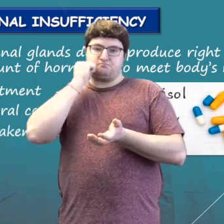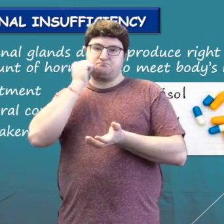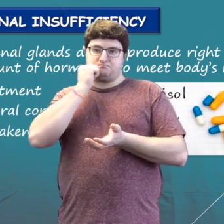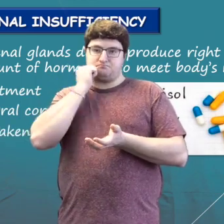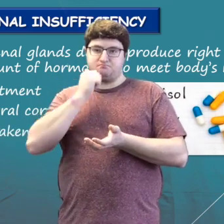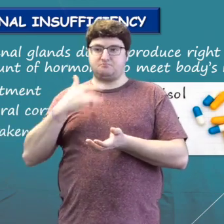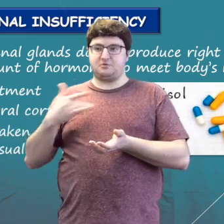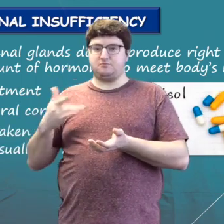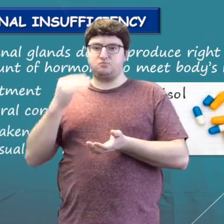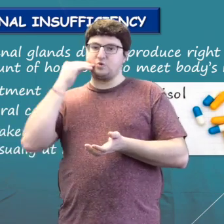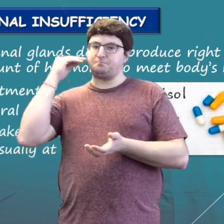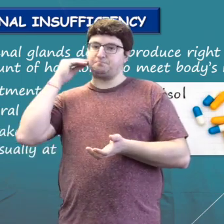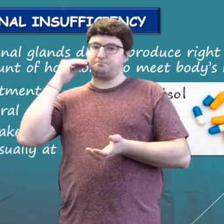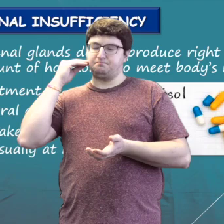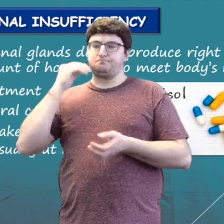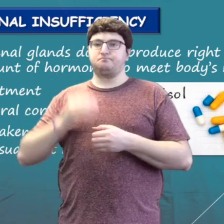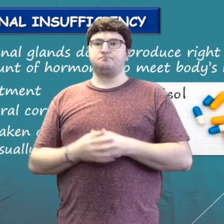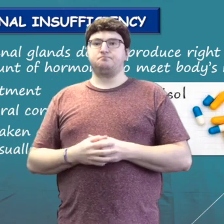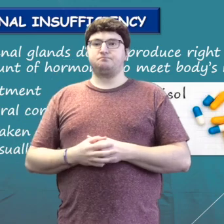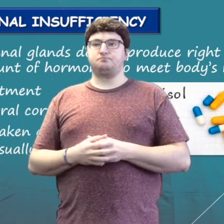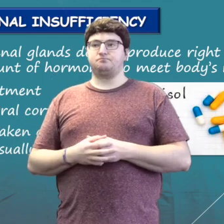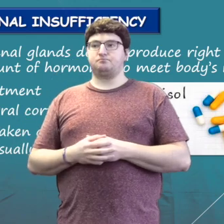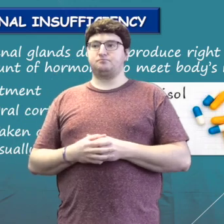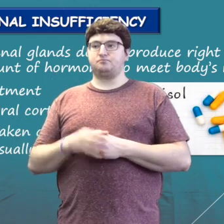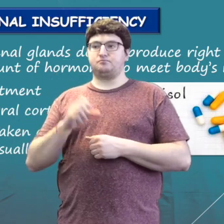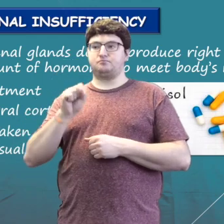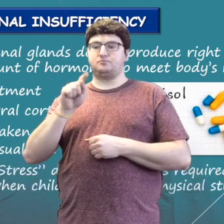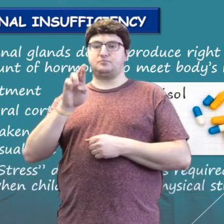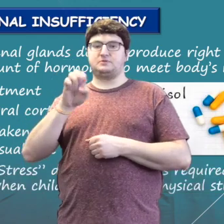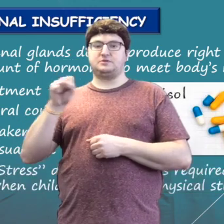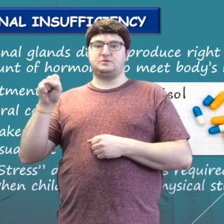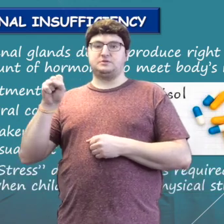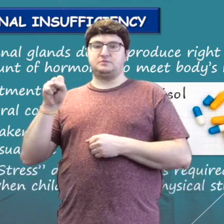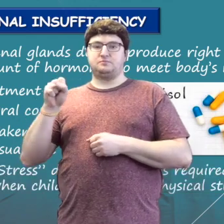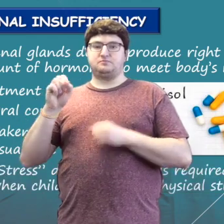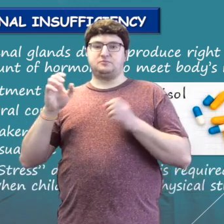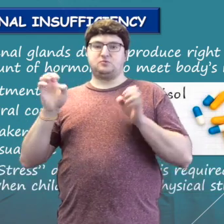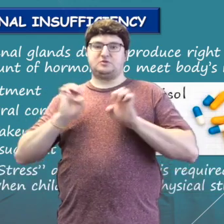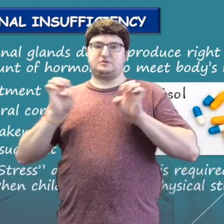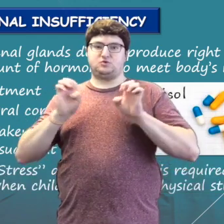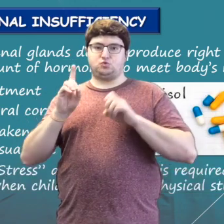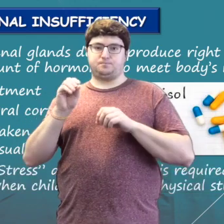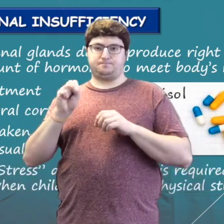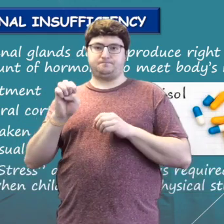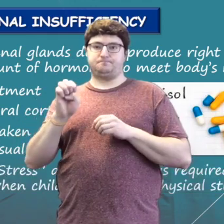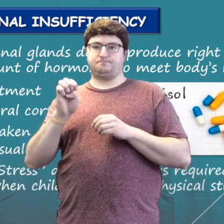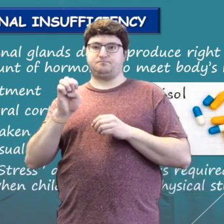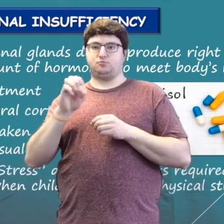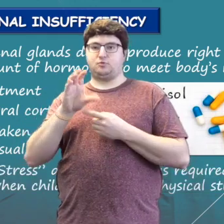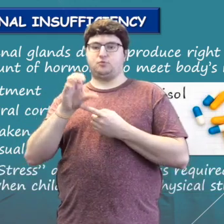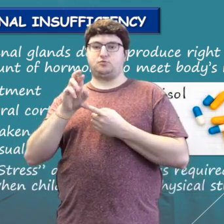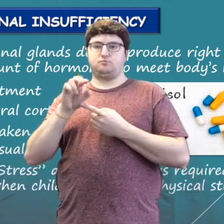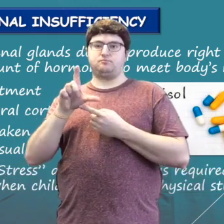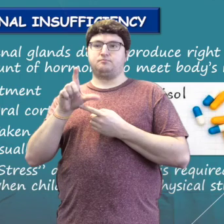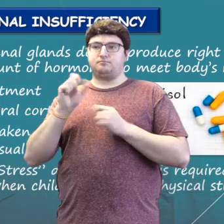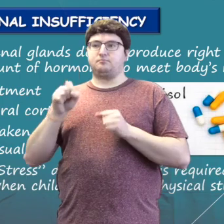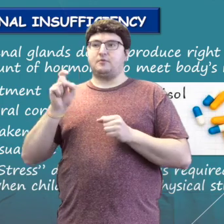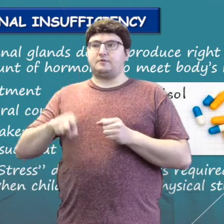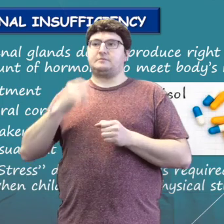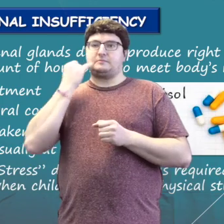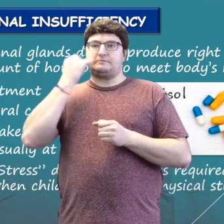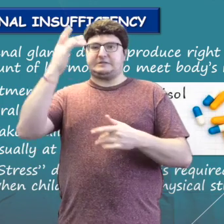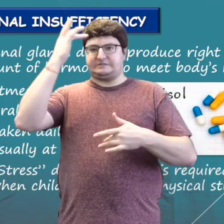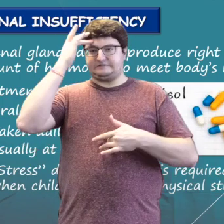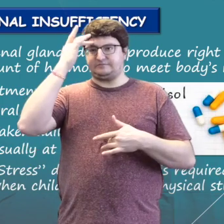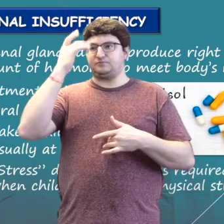daily, usually at home. A stress dose of cortisol is required when a child is experiencing